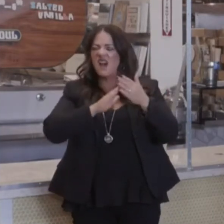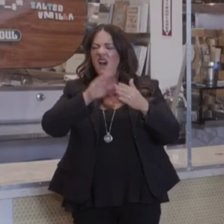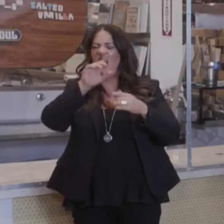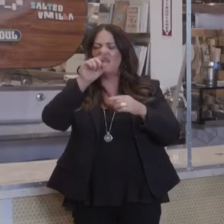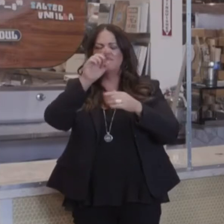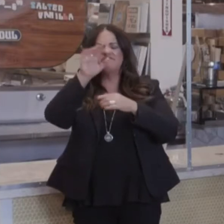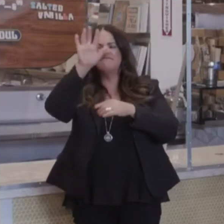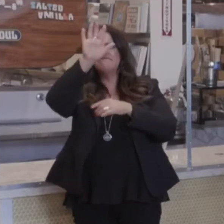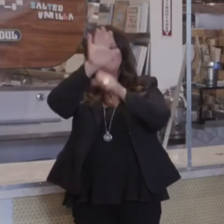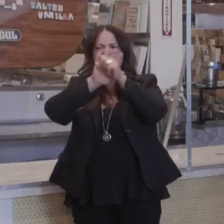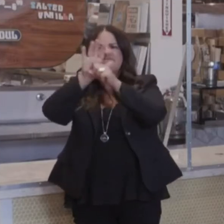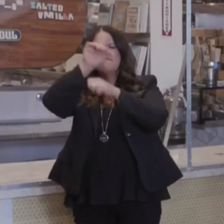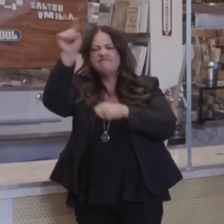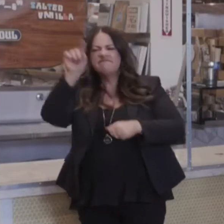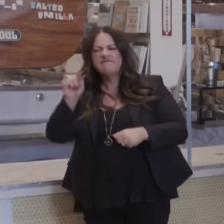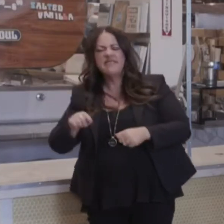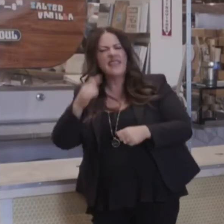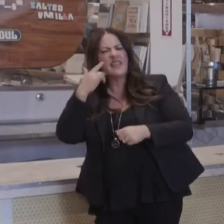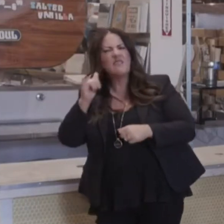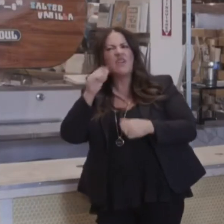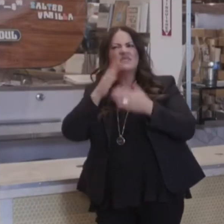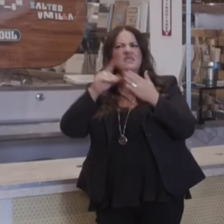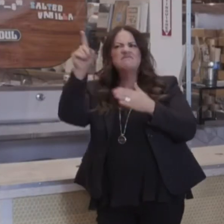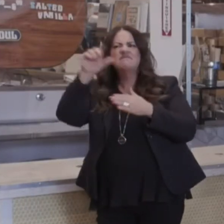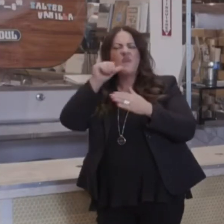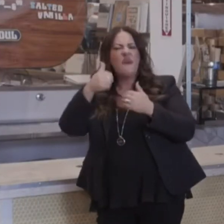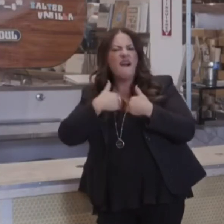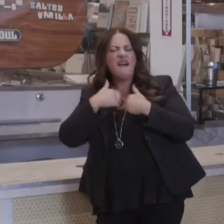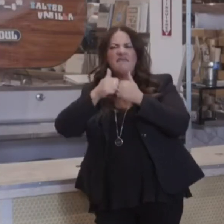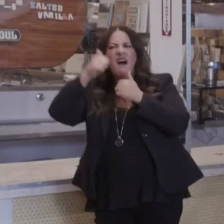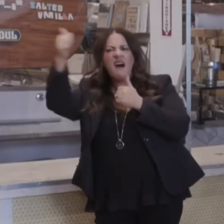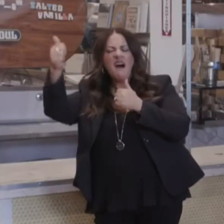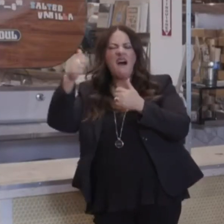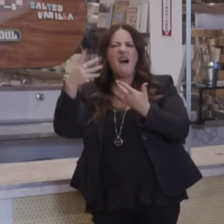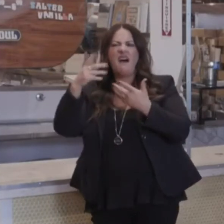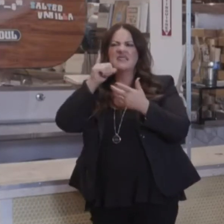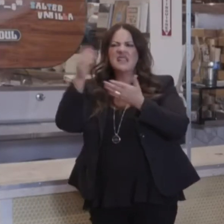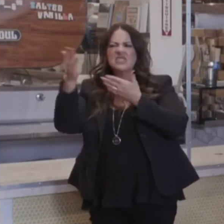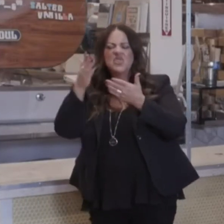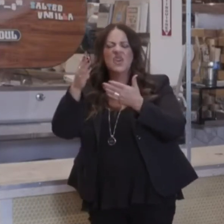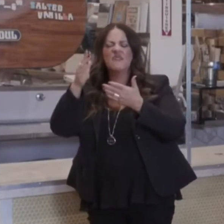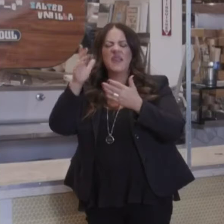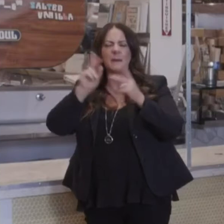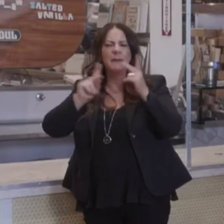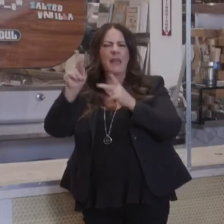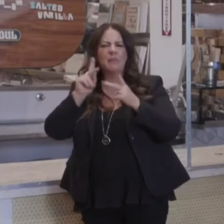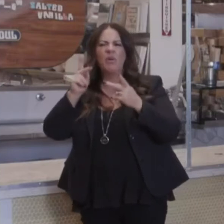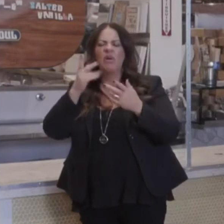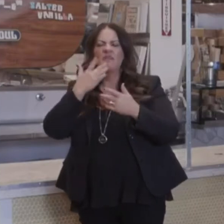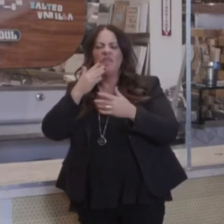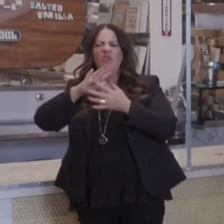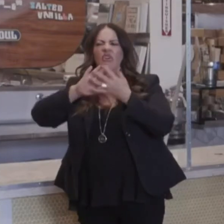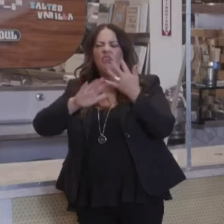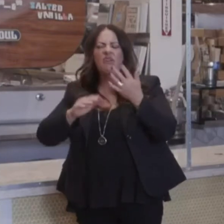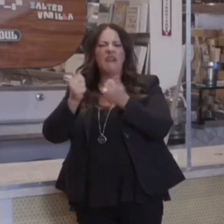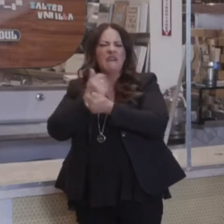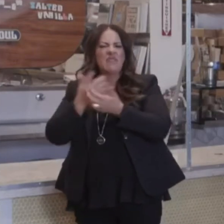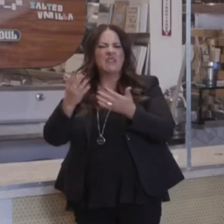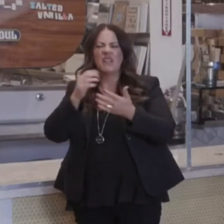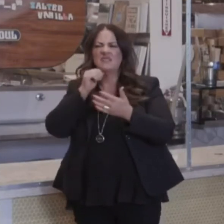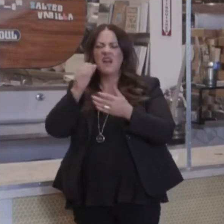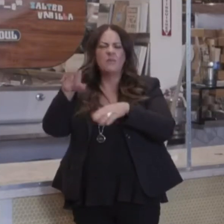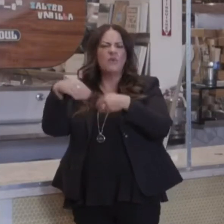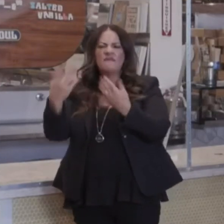really identify the most vulnerable and those that deserve more of our time and attention in terms of the cultural competency